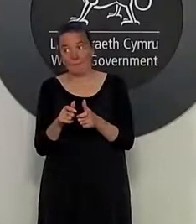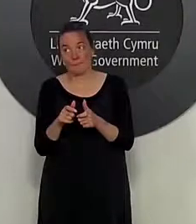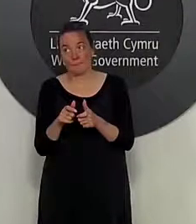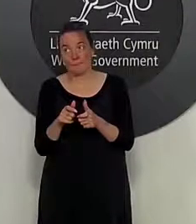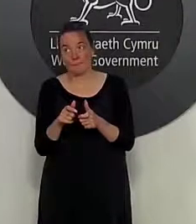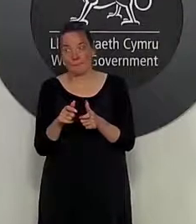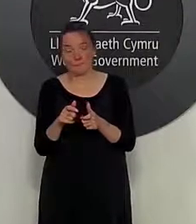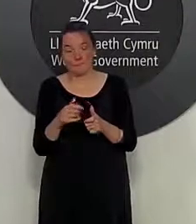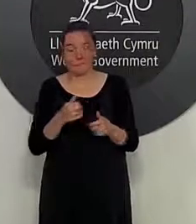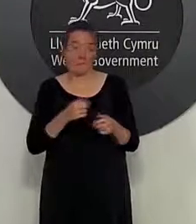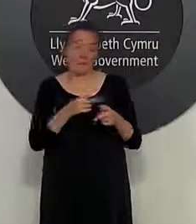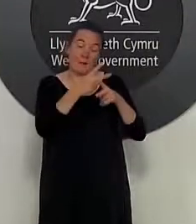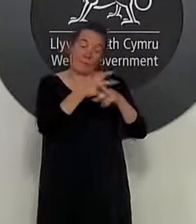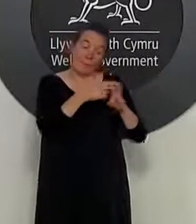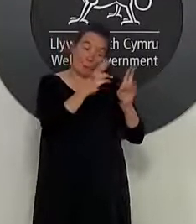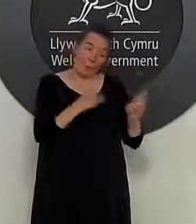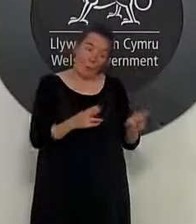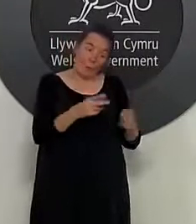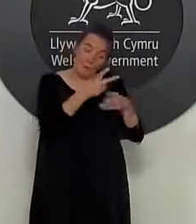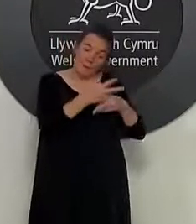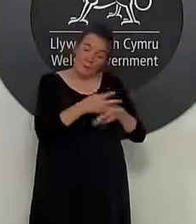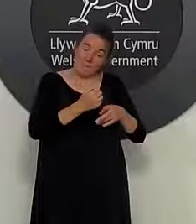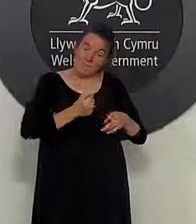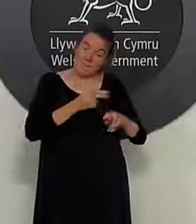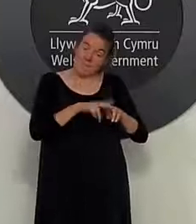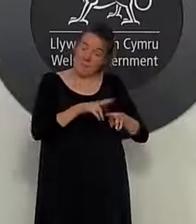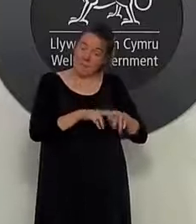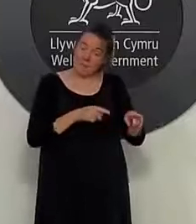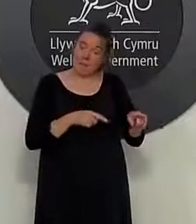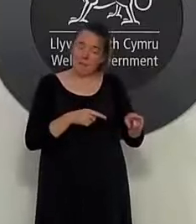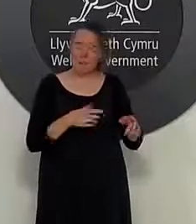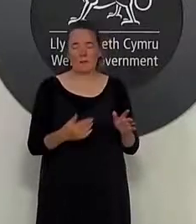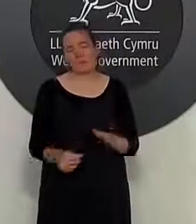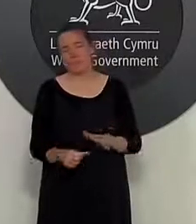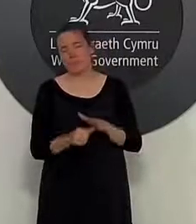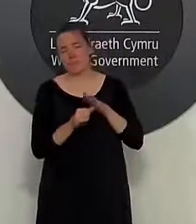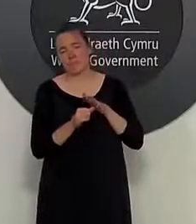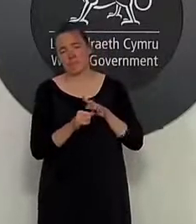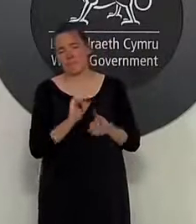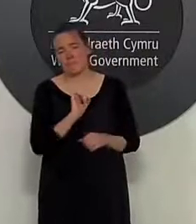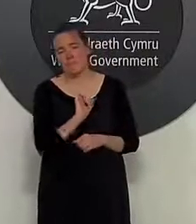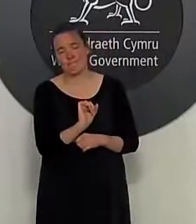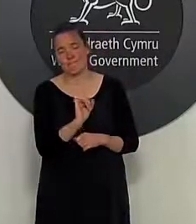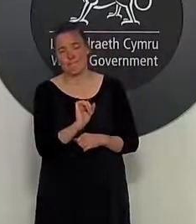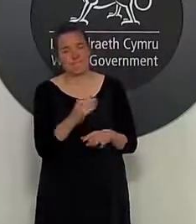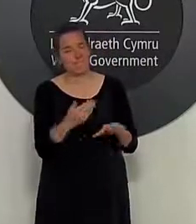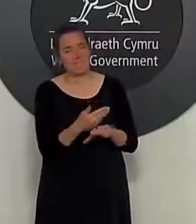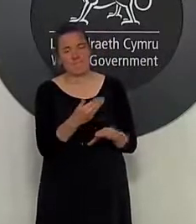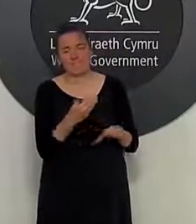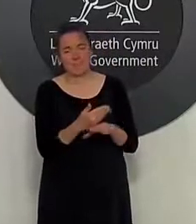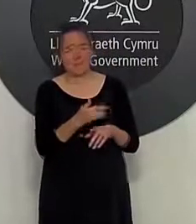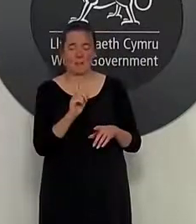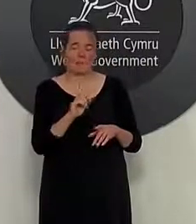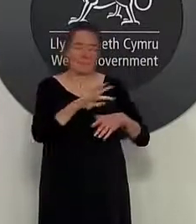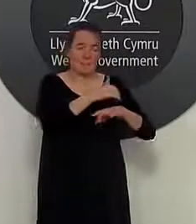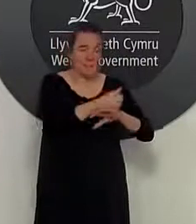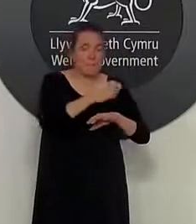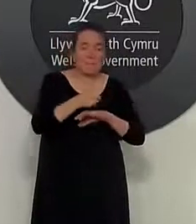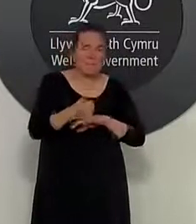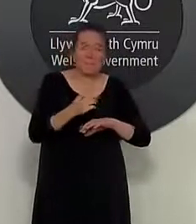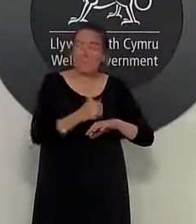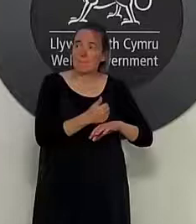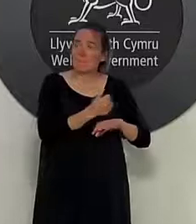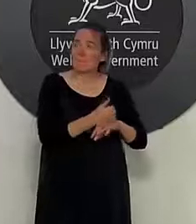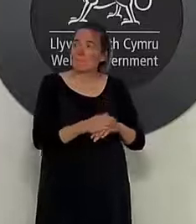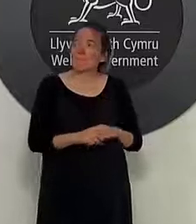the care home that looks after my father, you know, incredibly impressed by the work that they've put in place, not just in